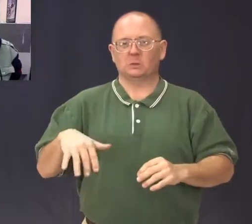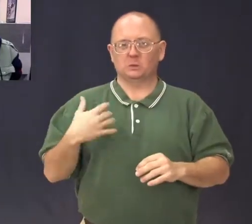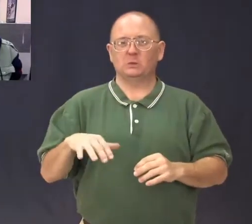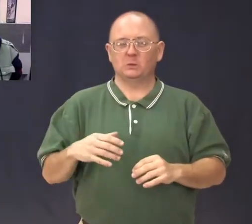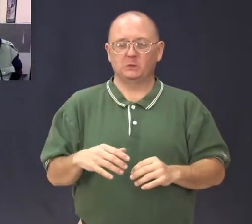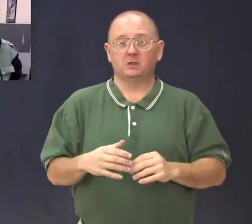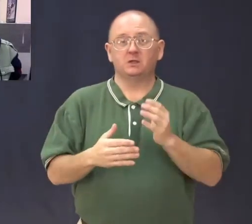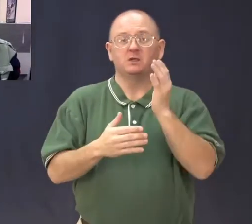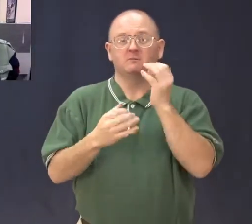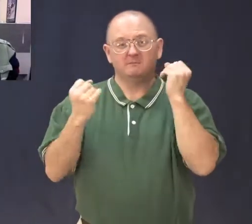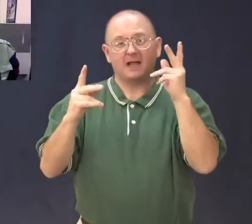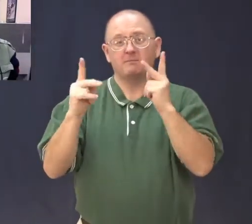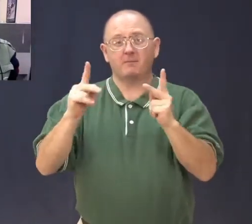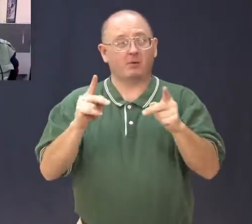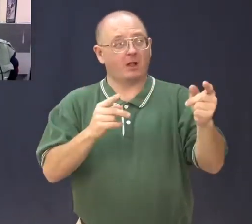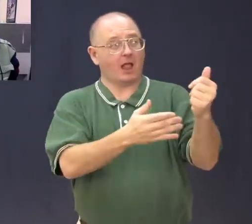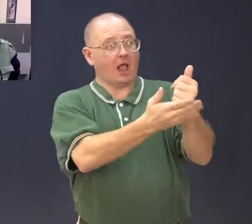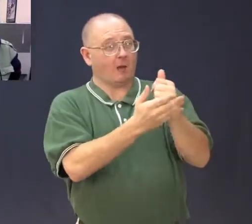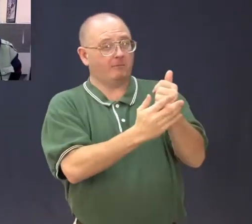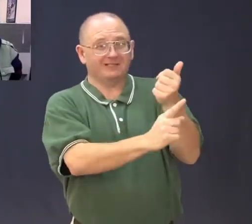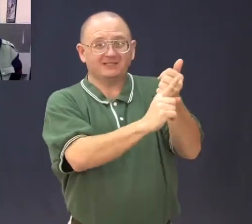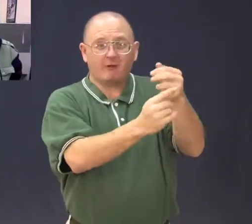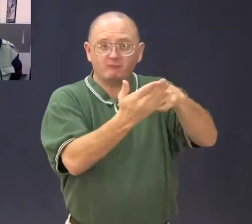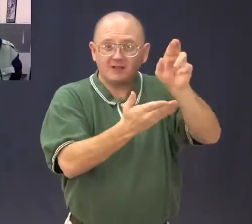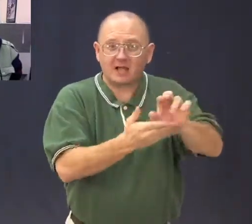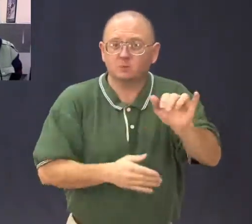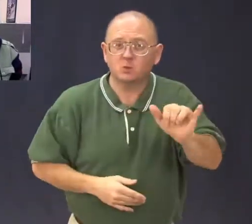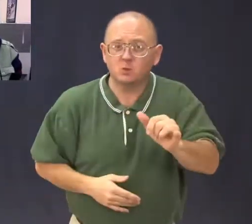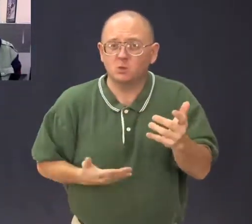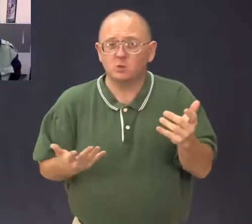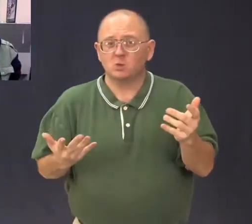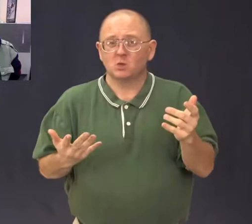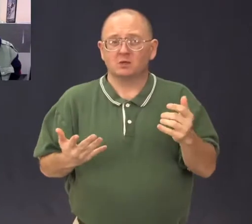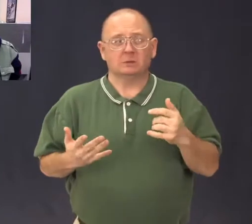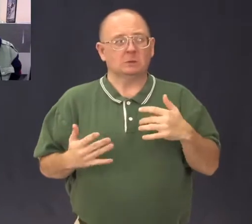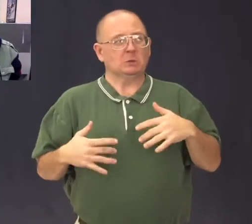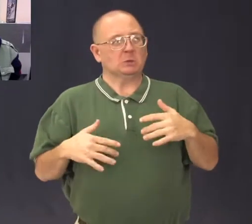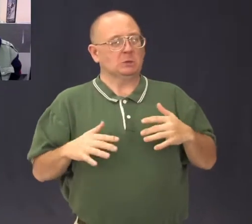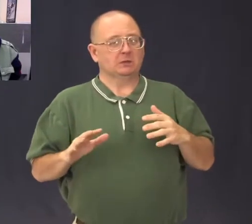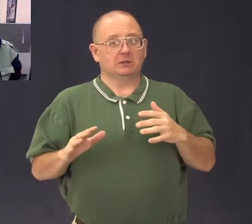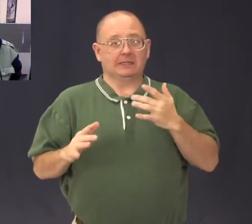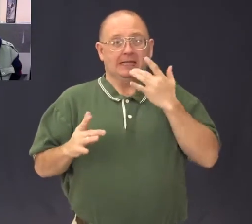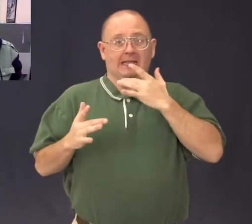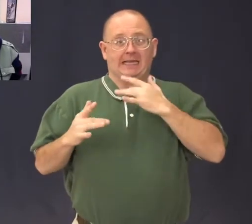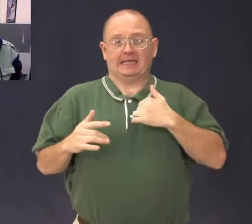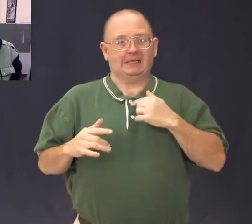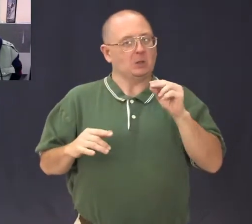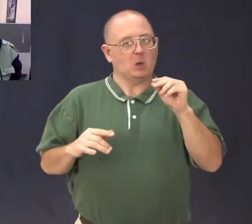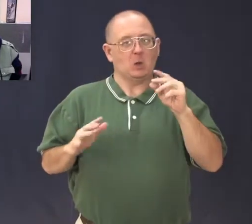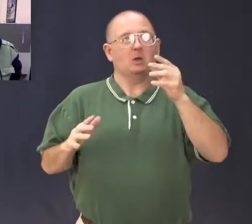All that positivity has encouraged me to come out and share my story to help other people as well.